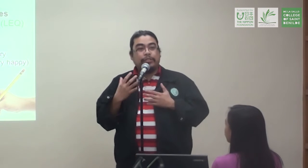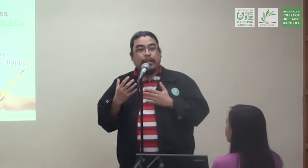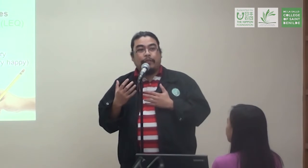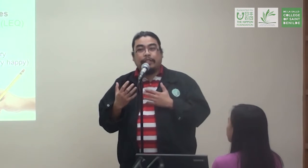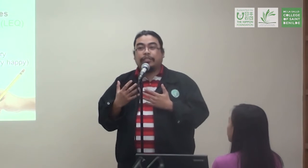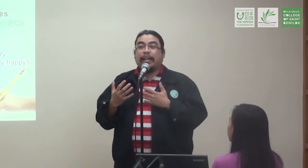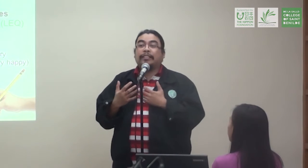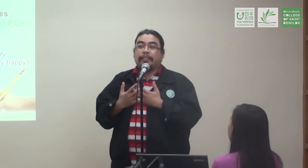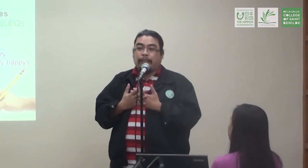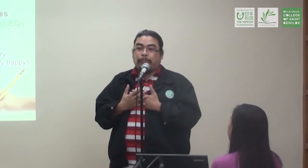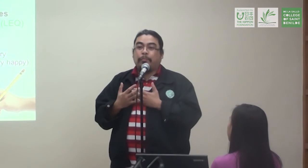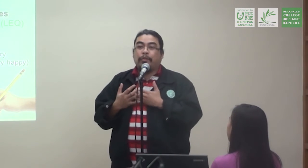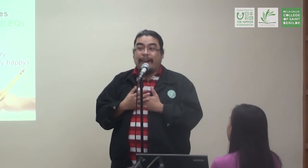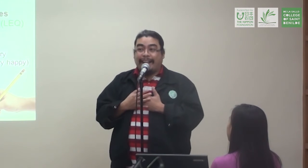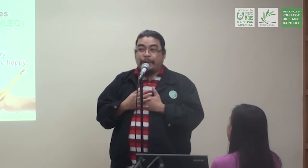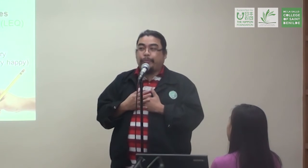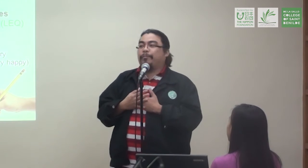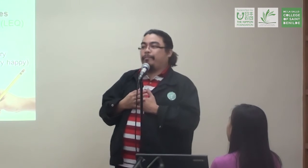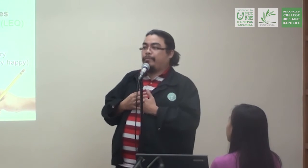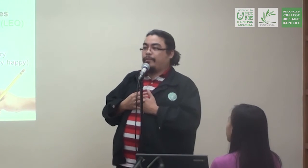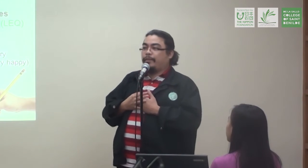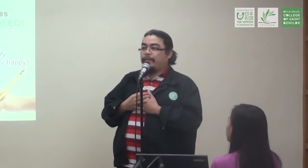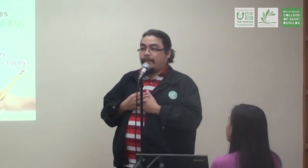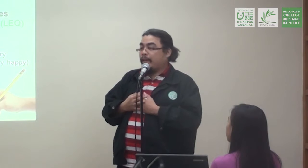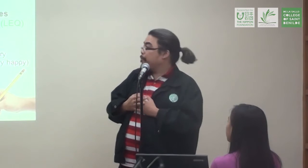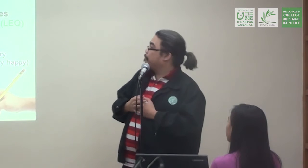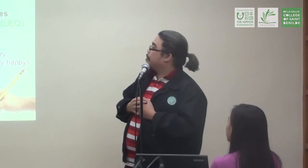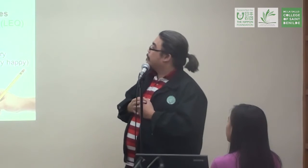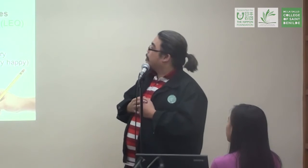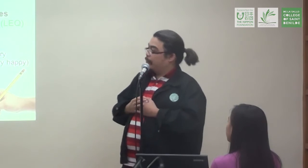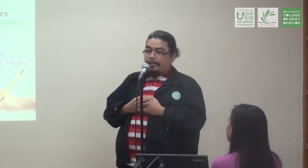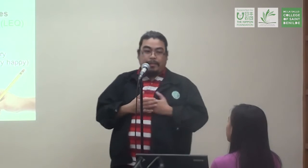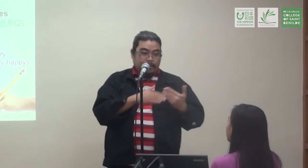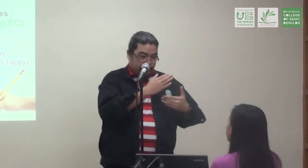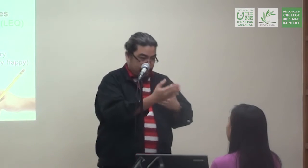purposes, 0.7 is unacceptable value. Okay?